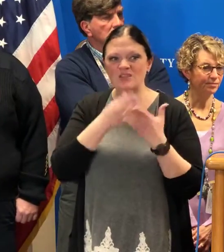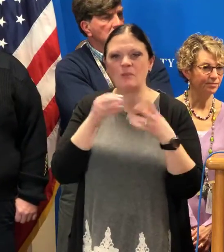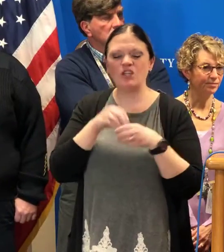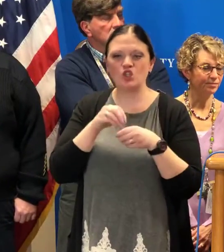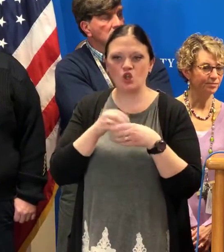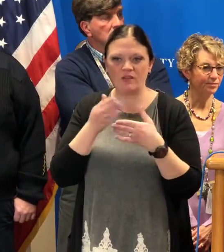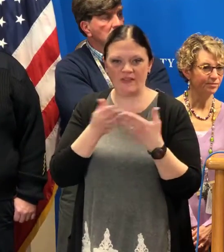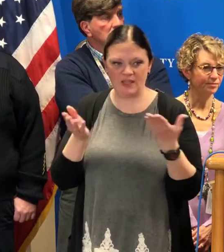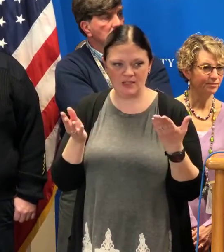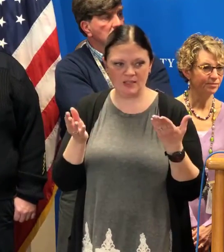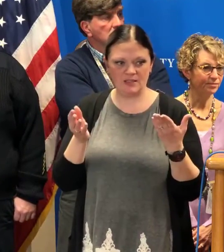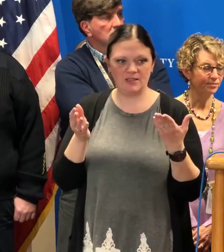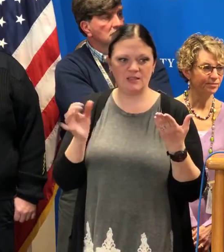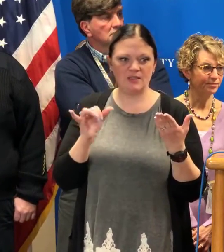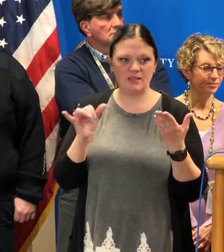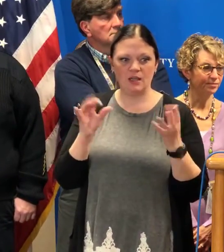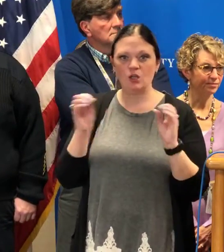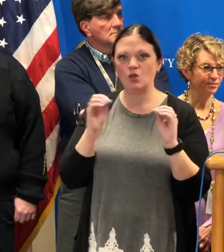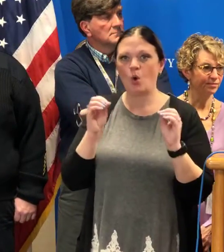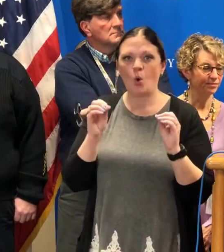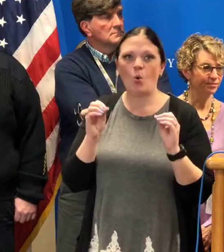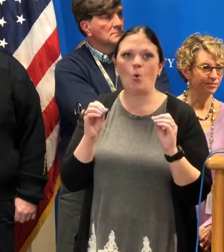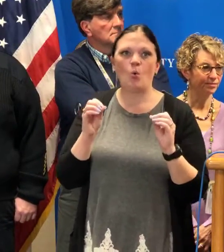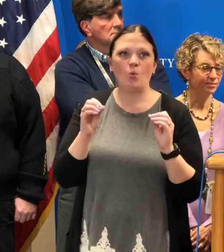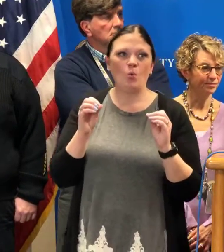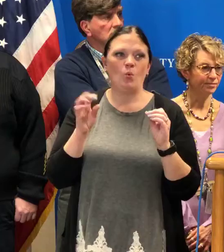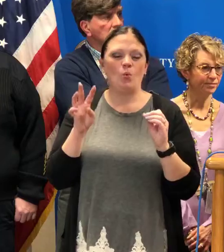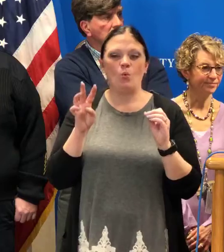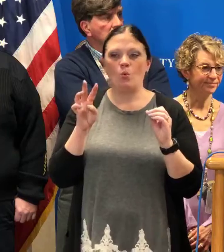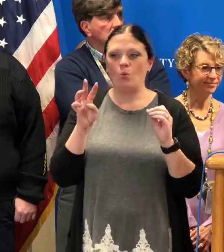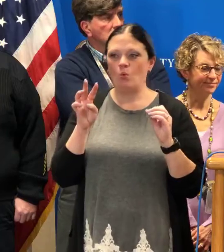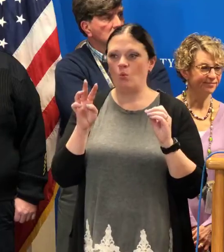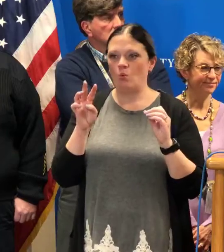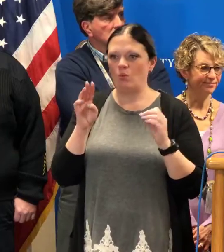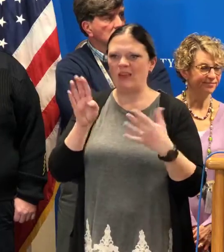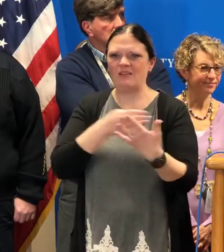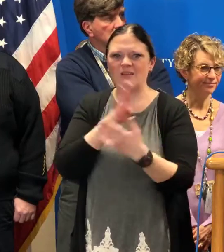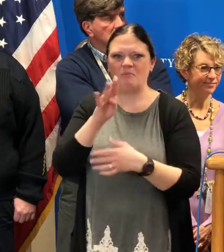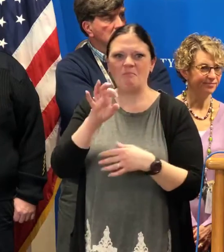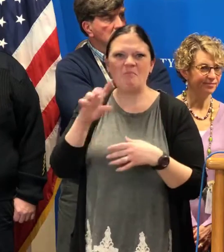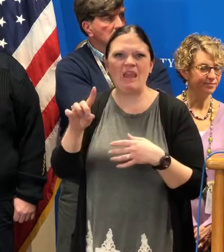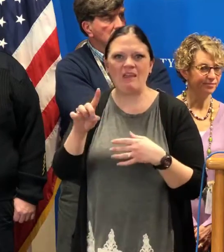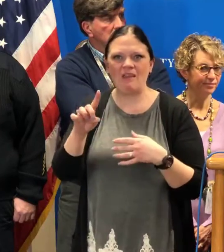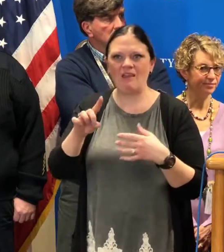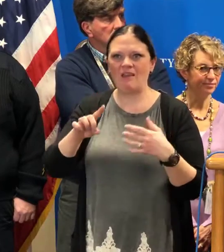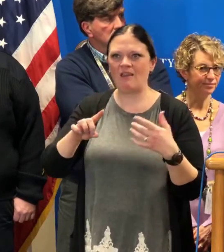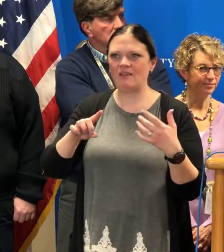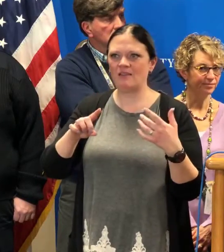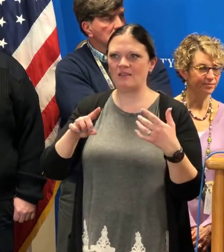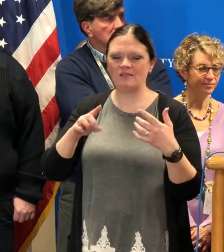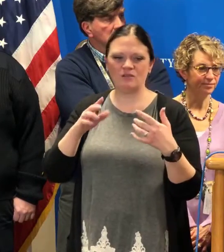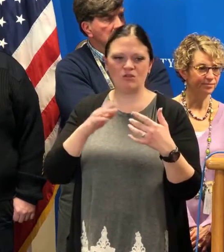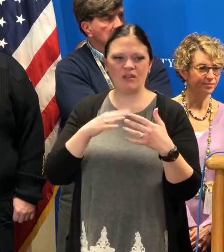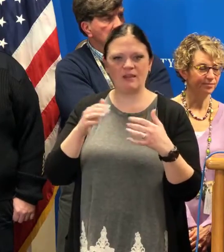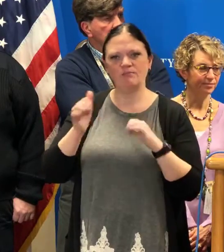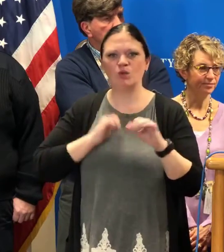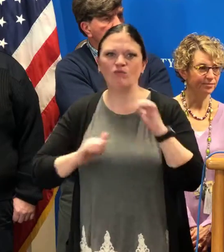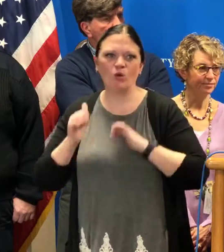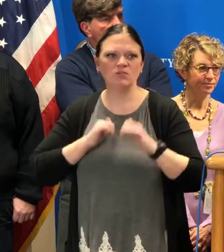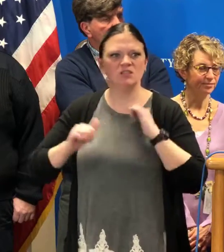like no mass band when they go to the band and everyone sits in the audience and things like that.